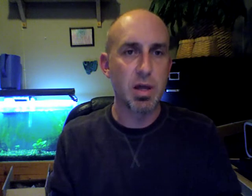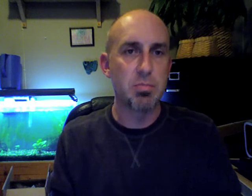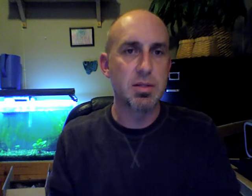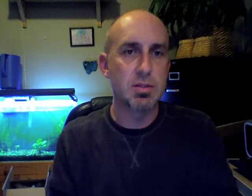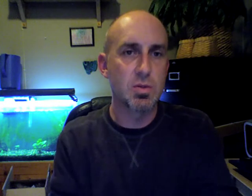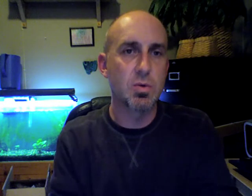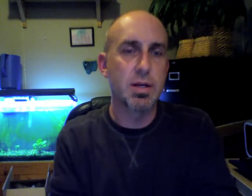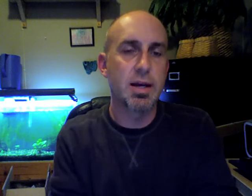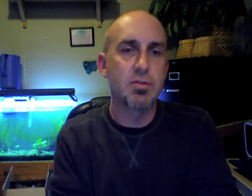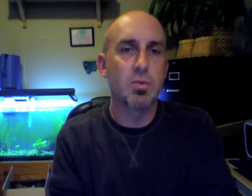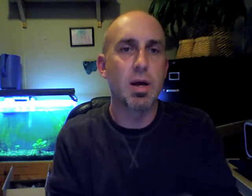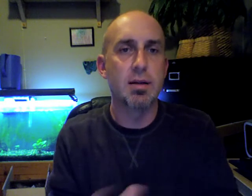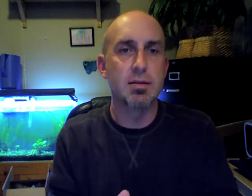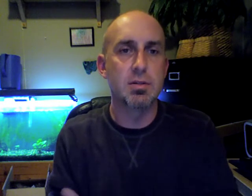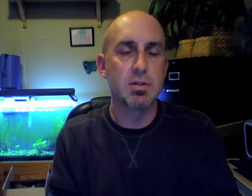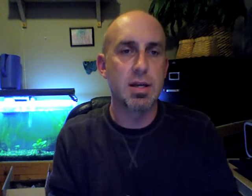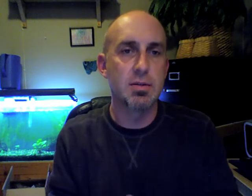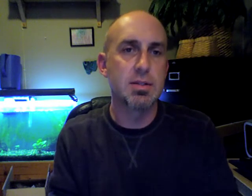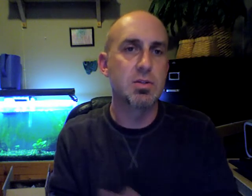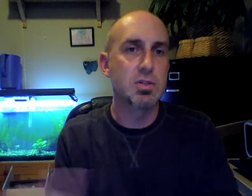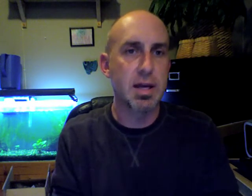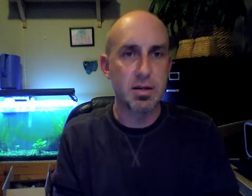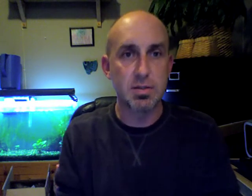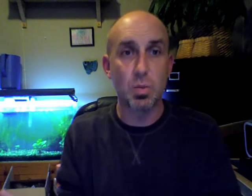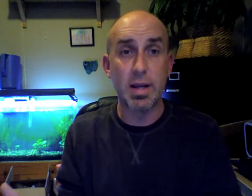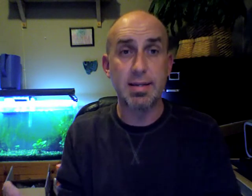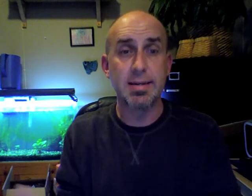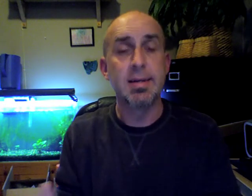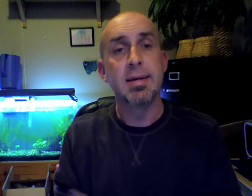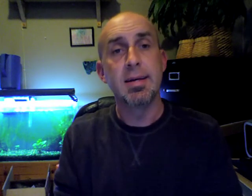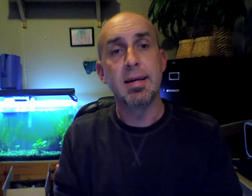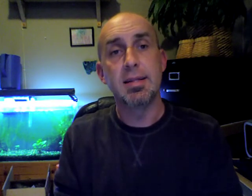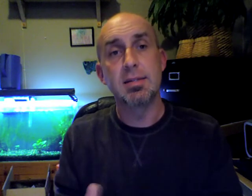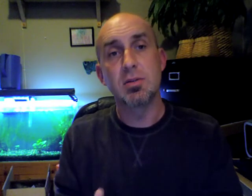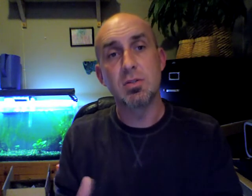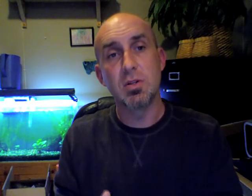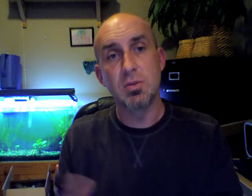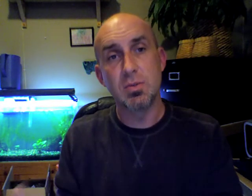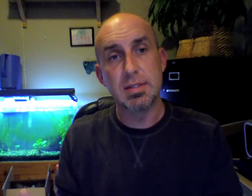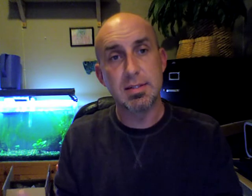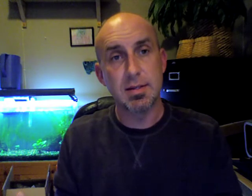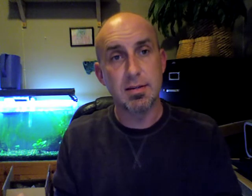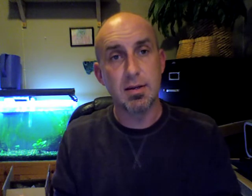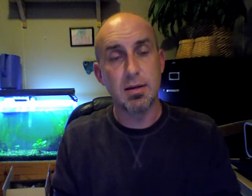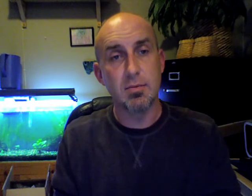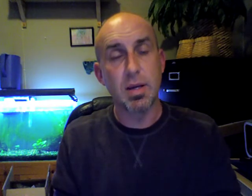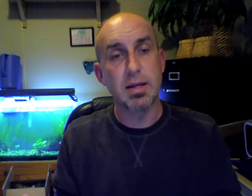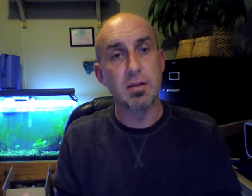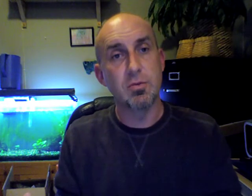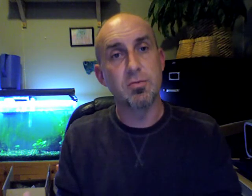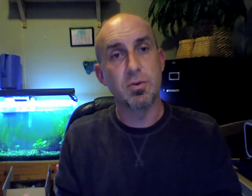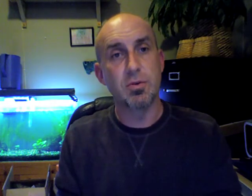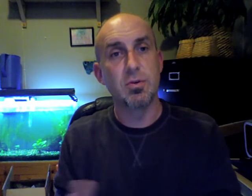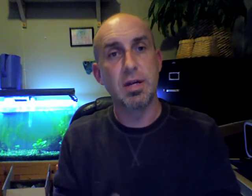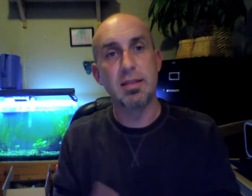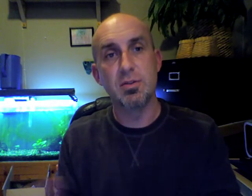in the story, after a while the seal starts out and it's white, and then it starts to lose its white-colored fur, and there's